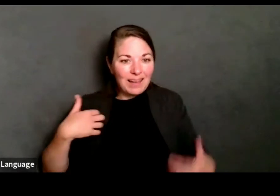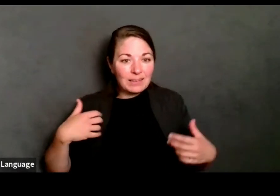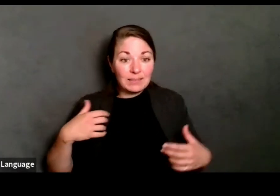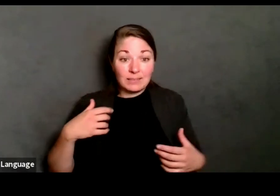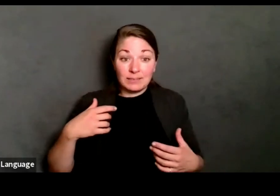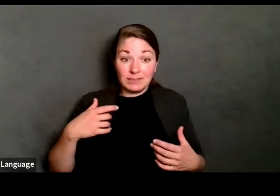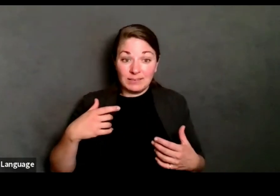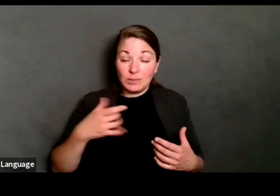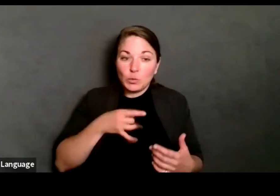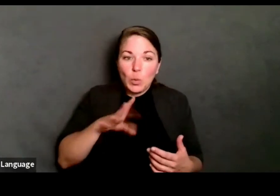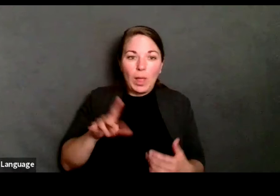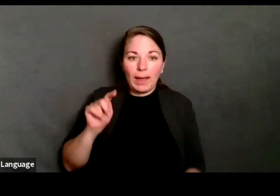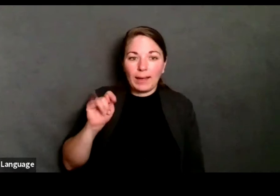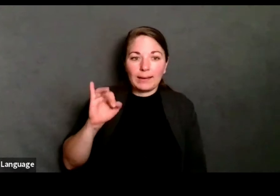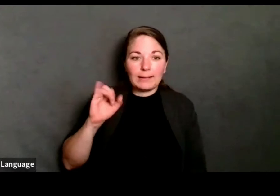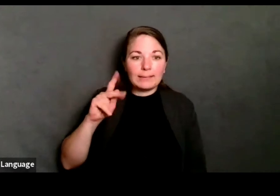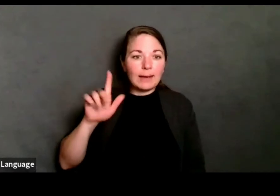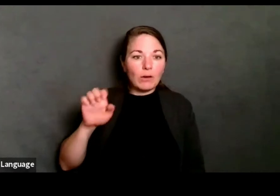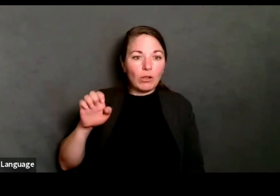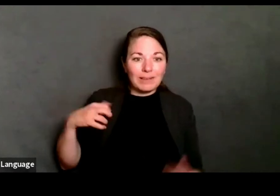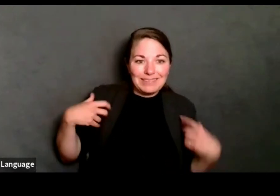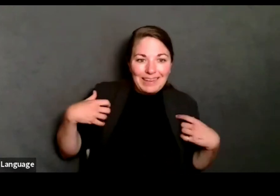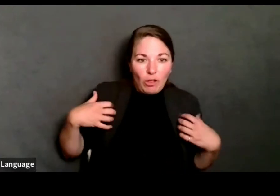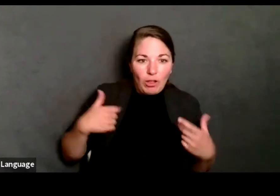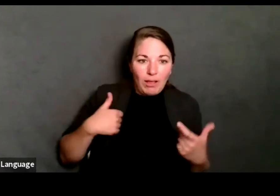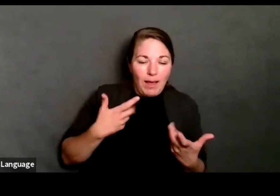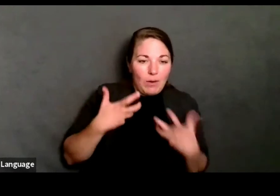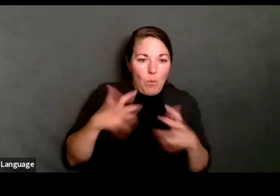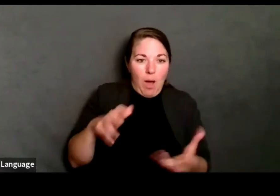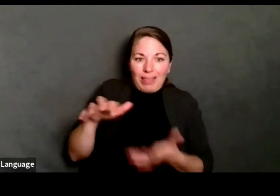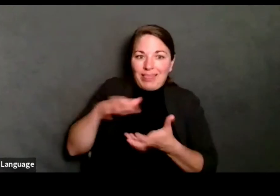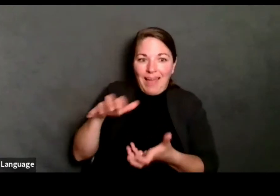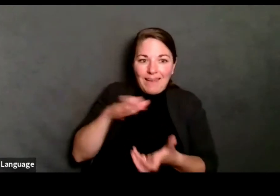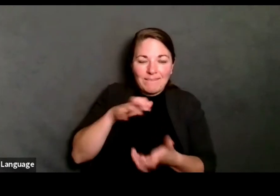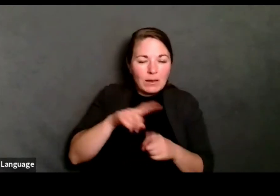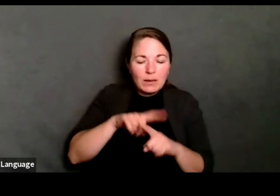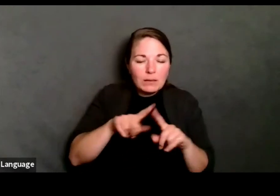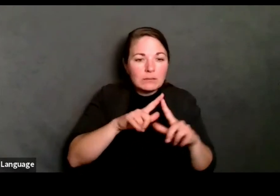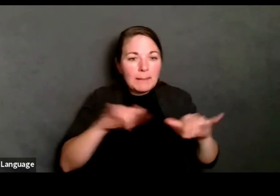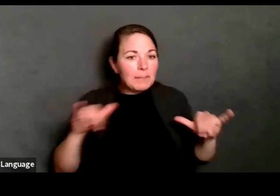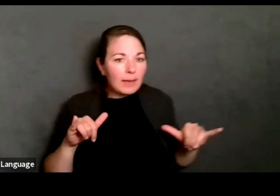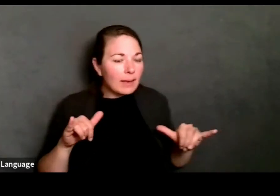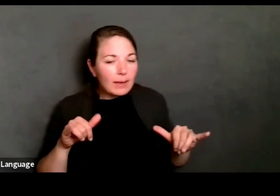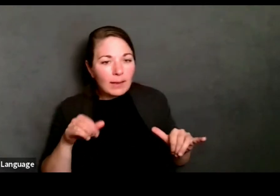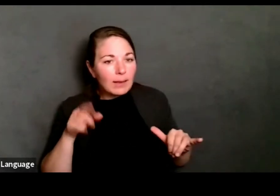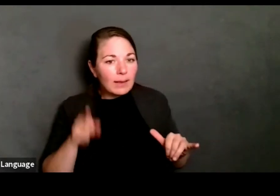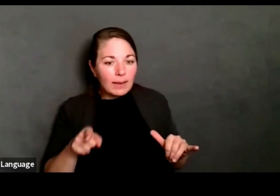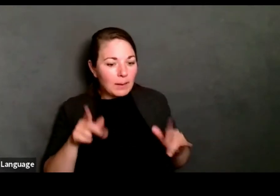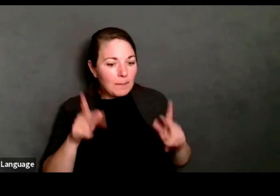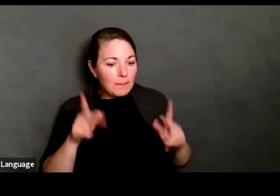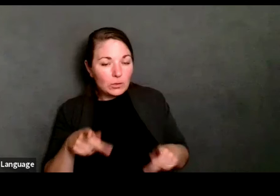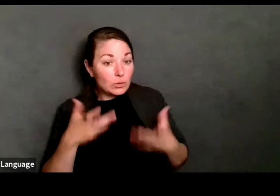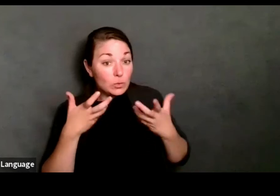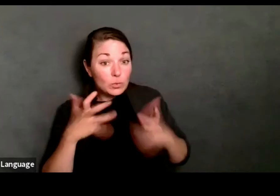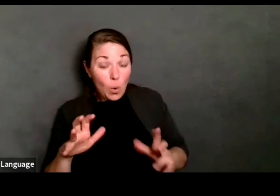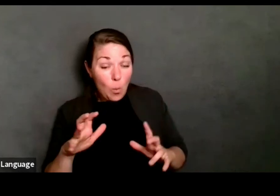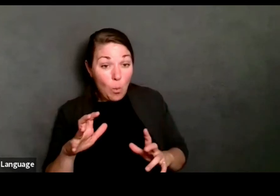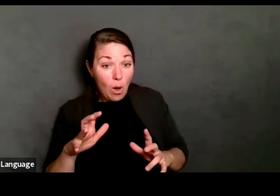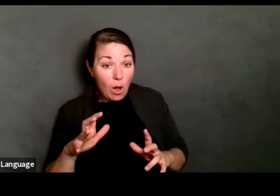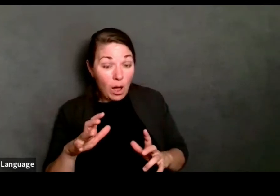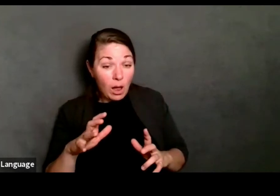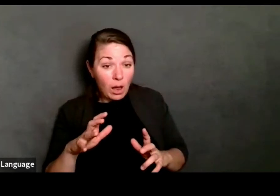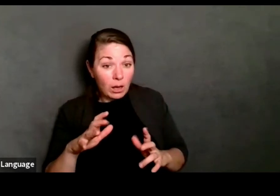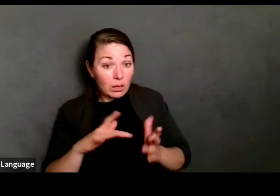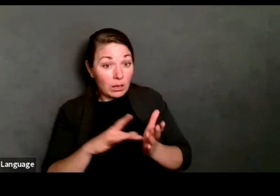has nothing to do with the physical response that their genitals have to sex-related stimuli. And you can imagine that when I work